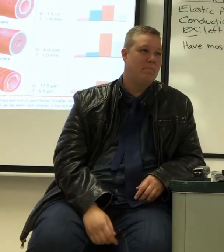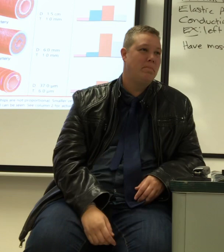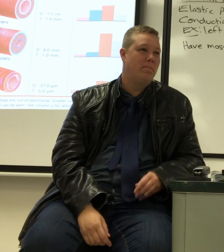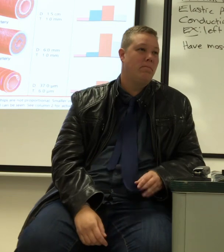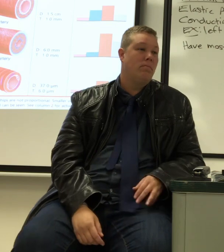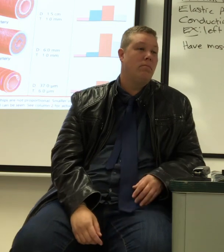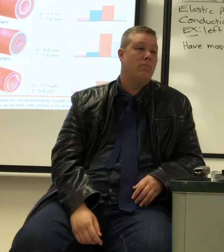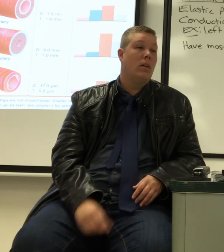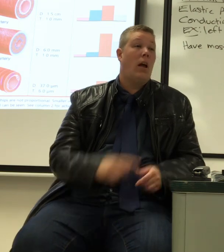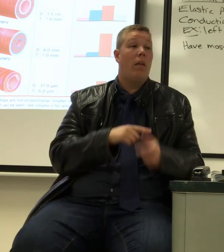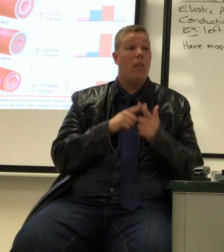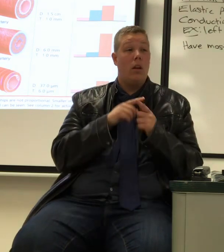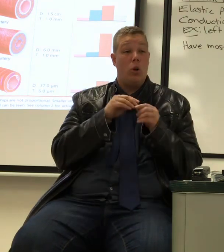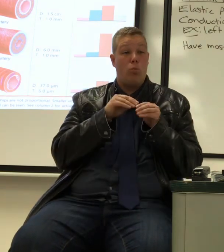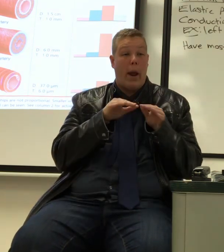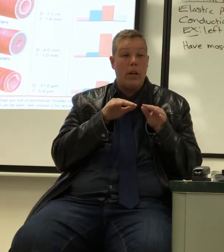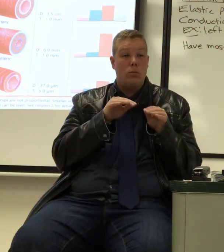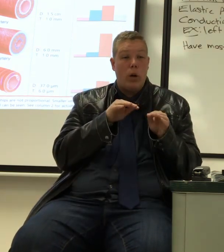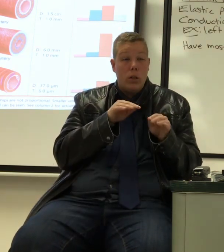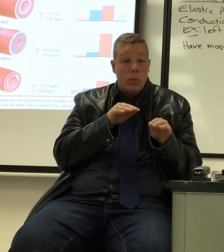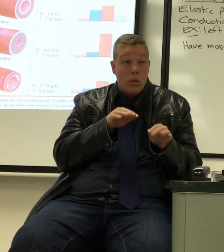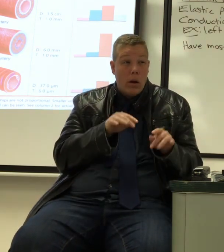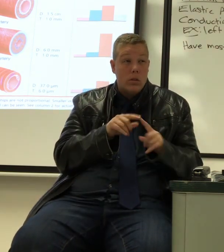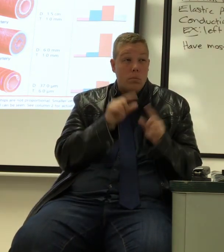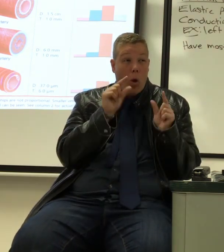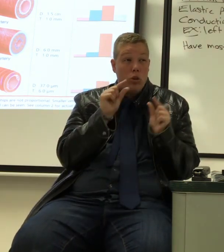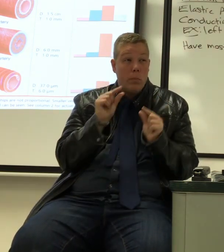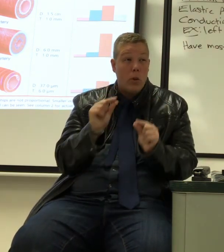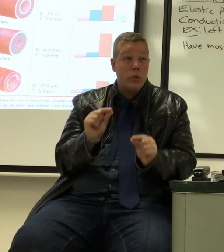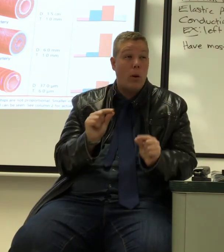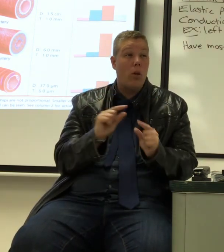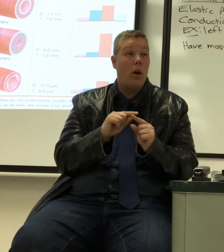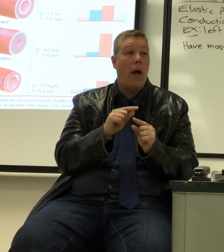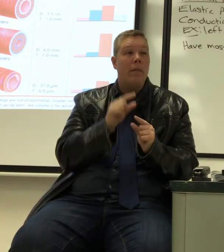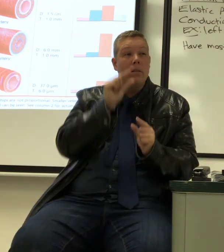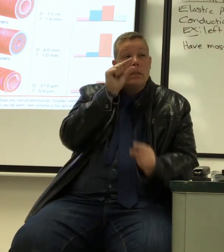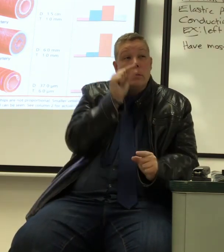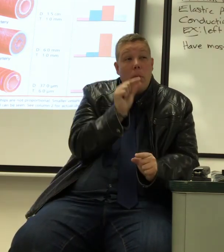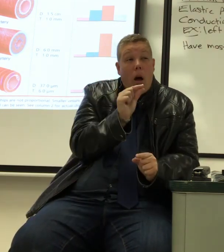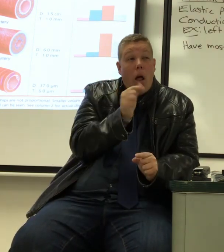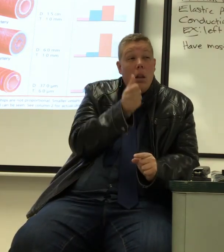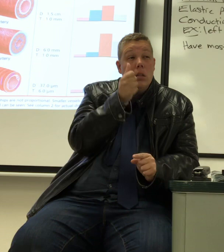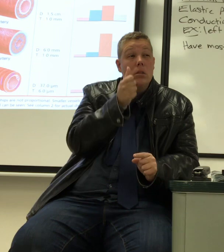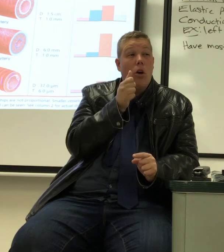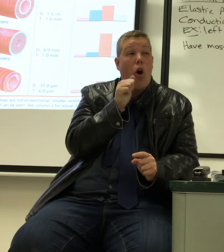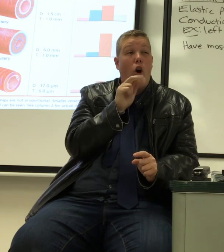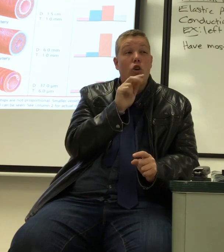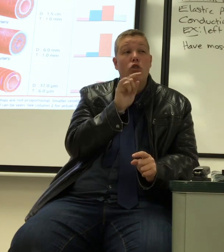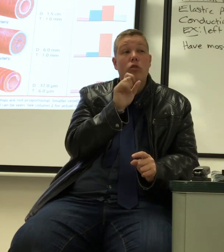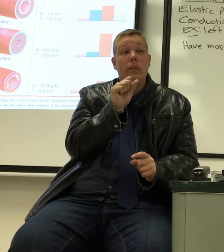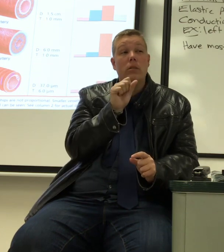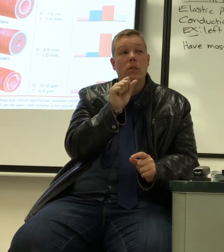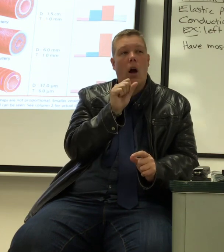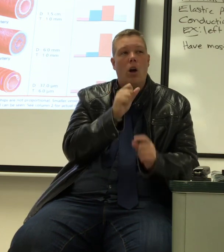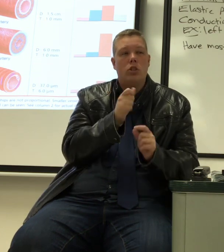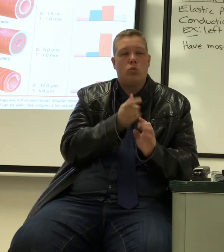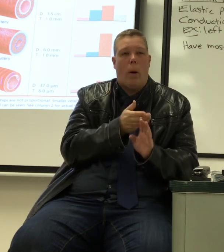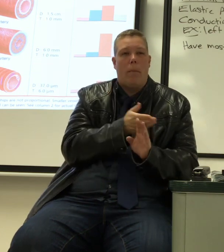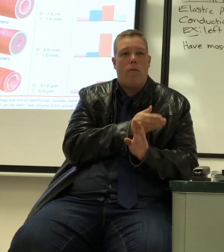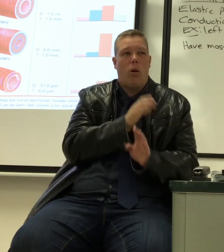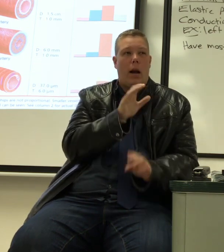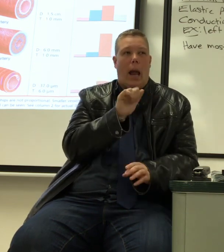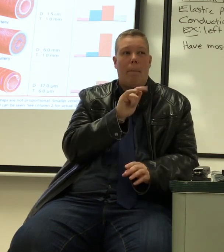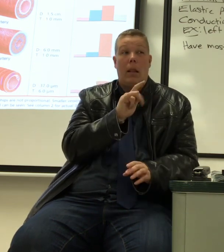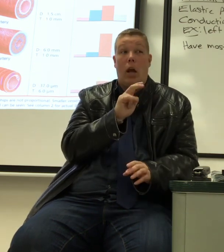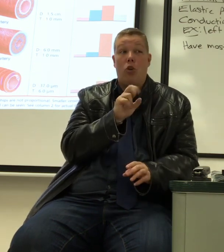Okay, then you branch smaller and smaller and smaller, and the smallest arteries right before the capillaries